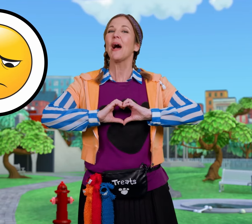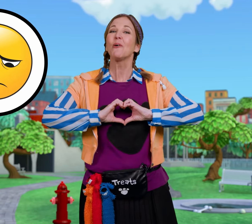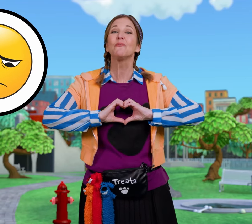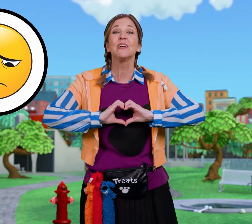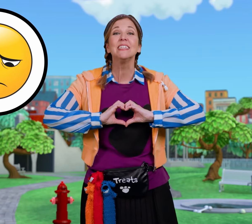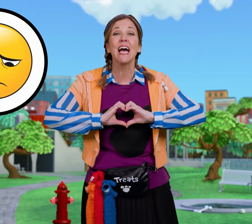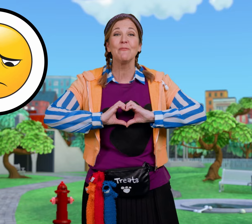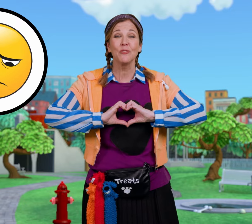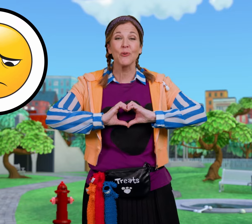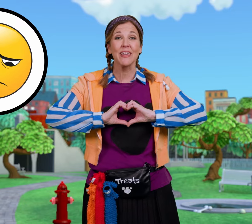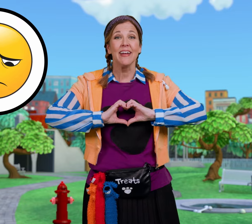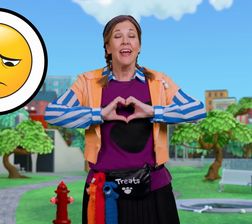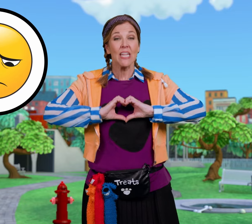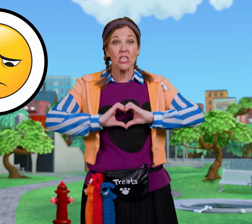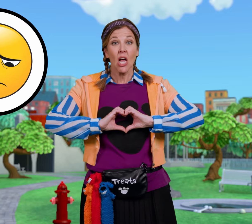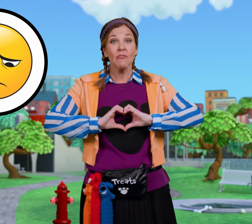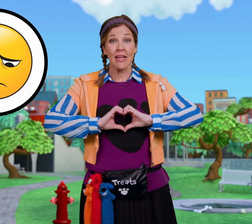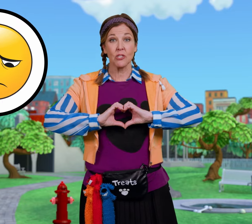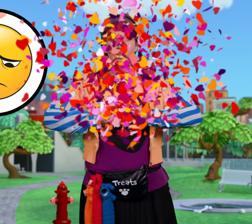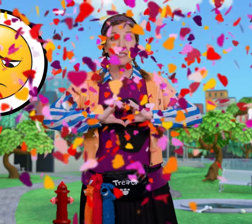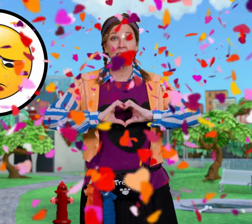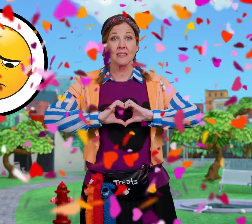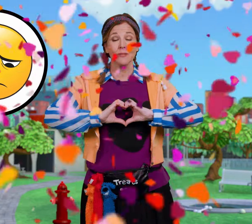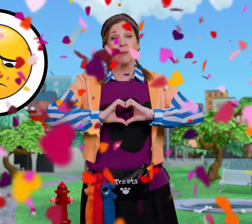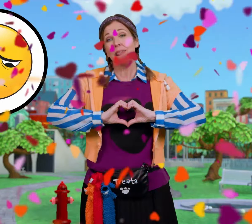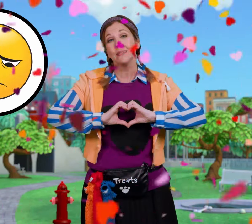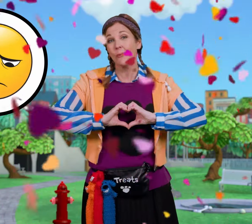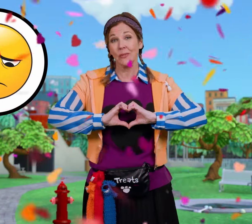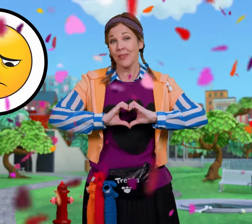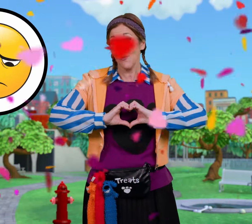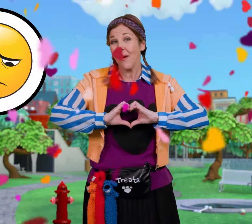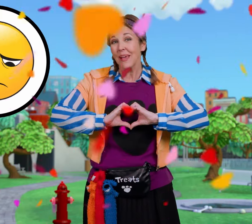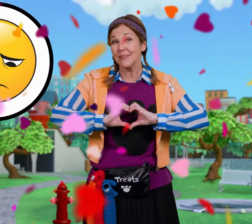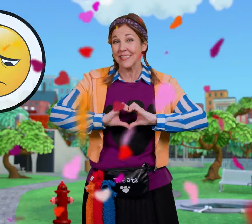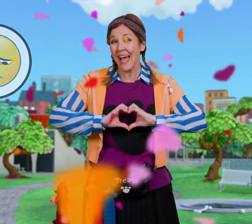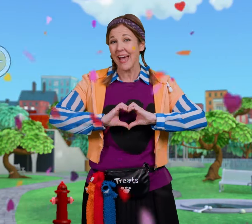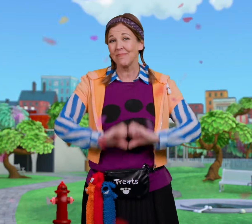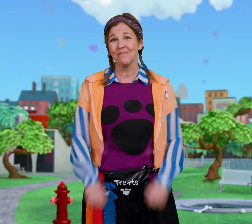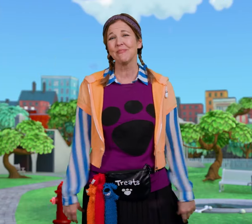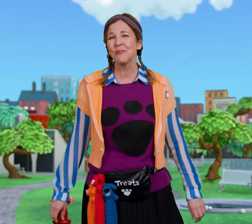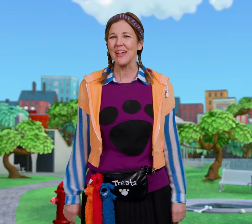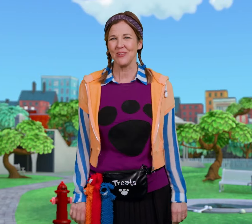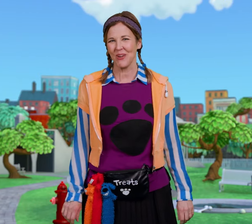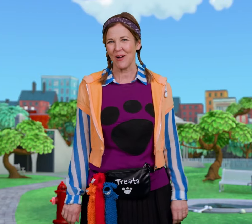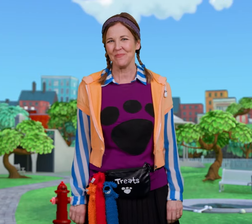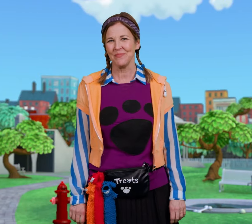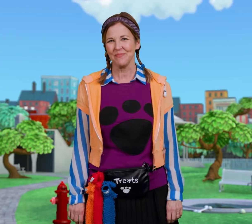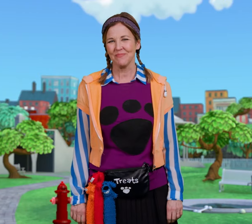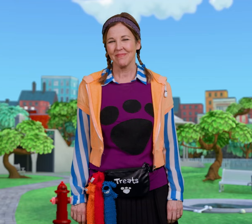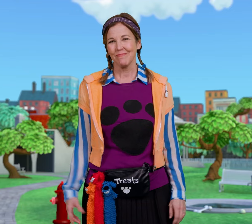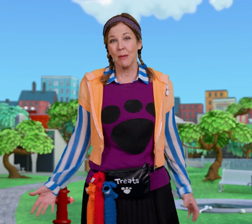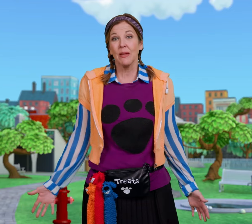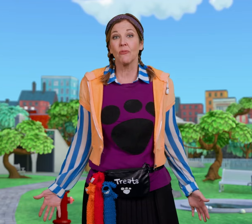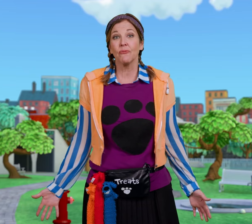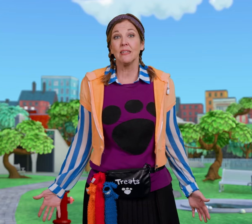our friends have joy and Love Like Jesus when we sit with them while they are sad great job maybe our friend